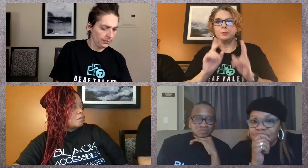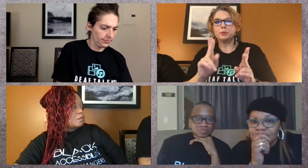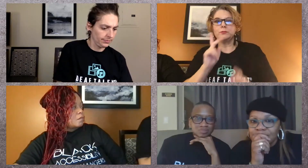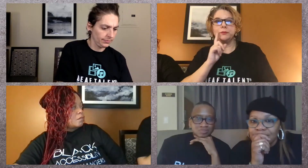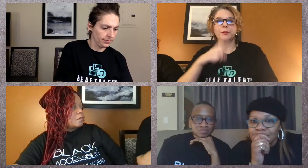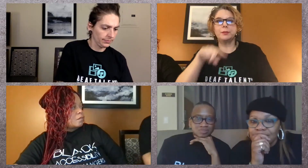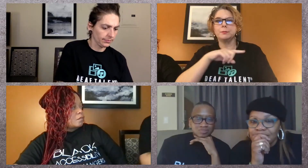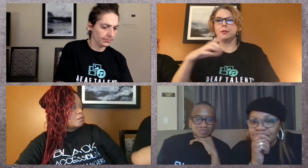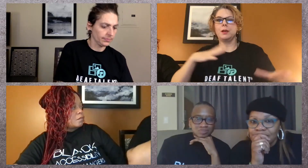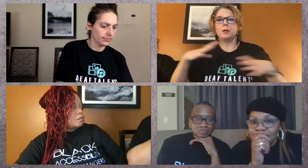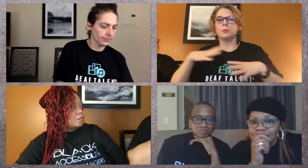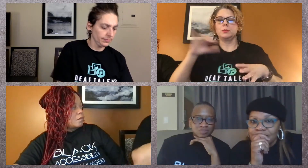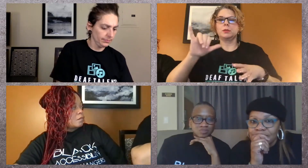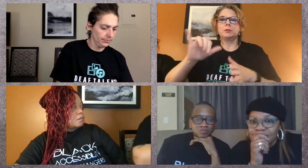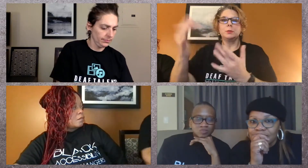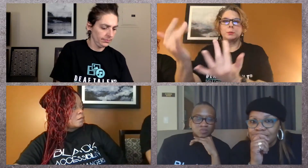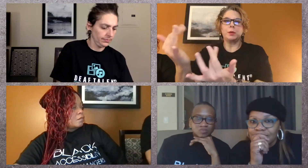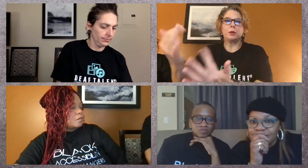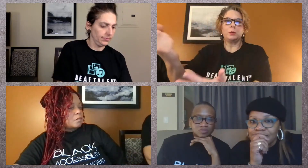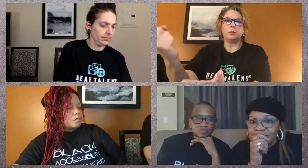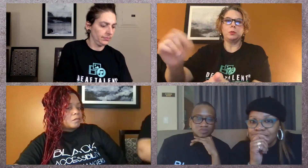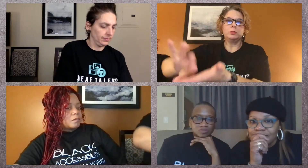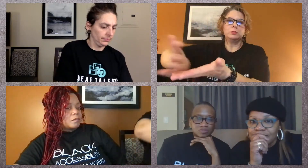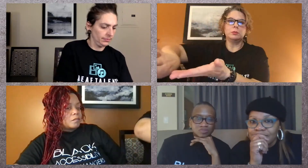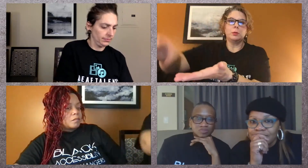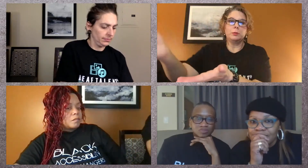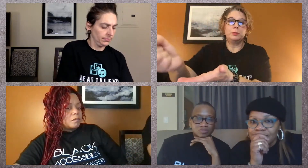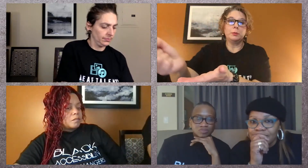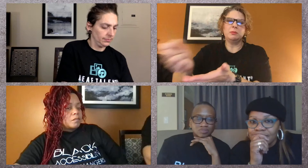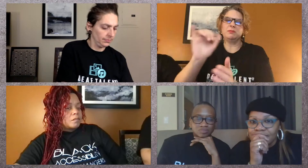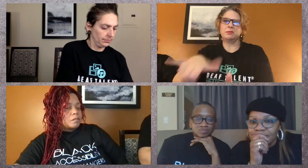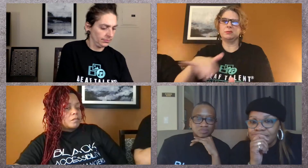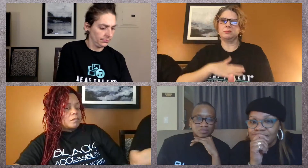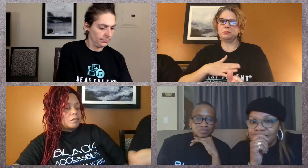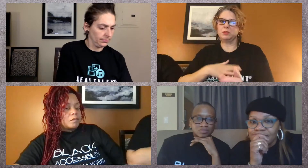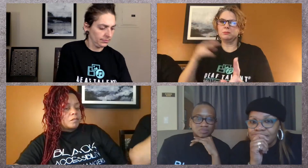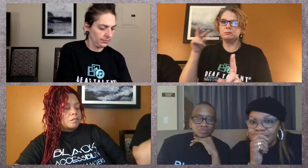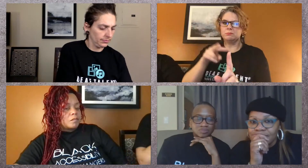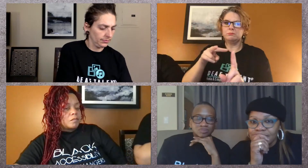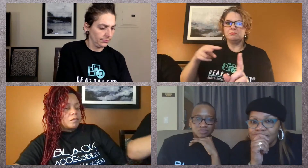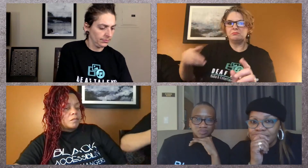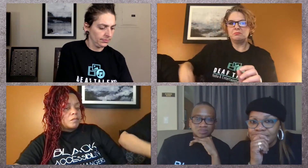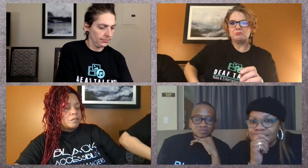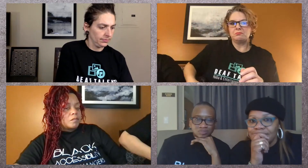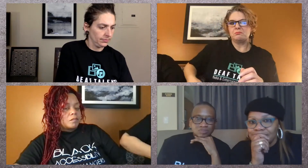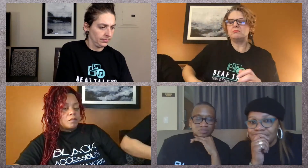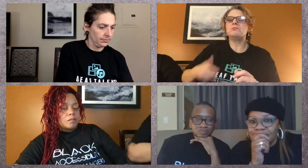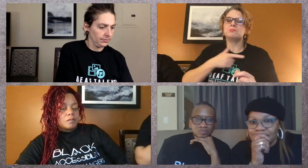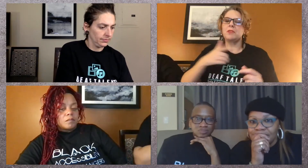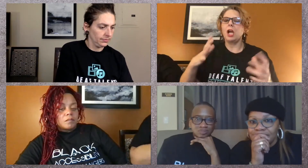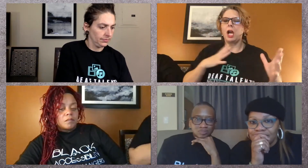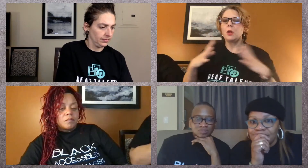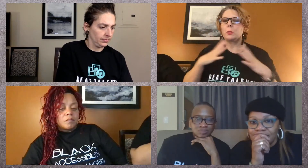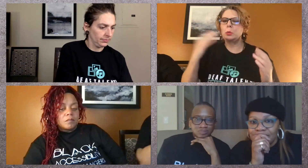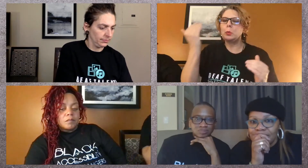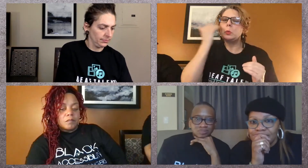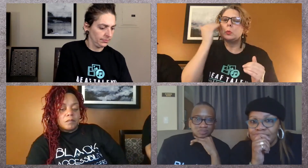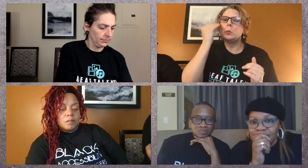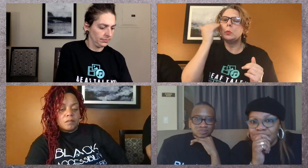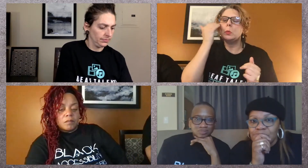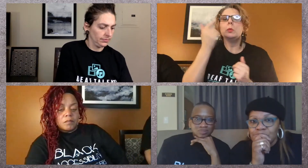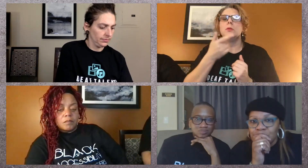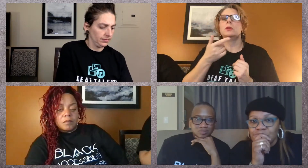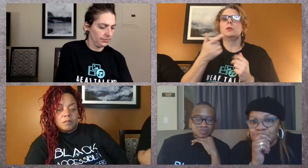for men and women in Hollywood, there would be less opportunities. And they're waiting and they're holding it. That's just my